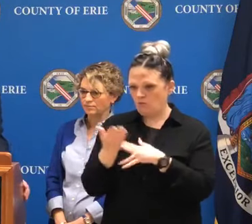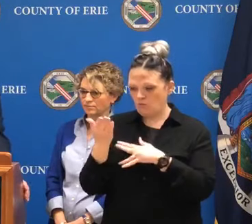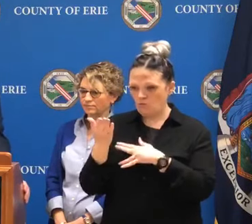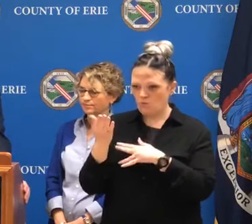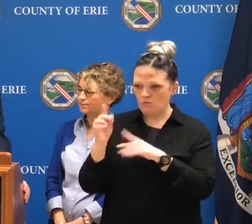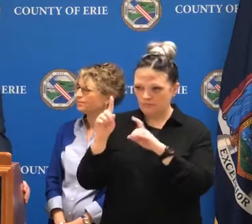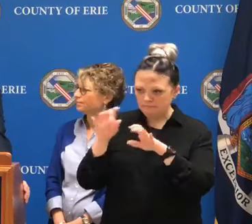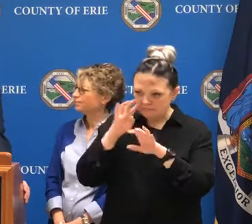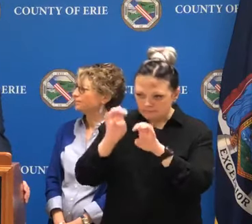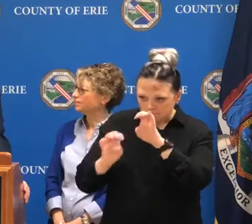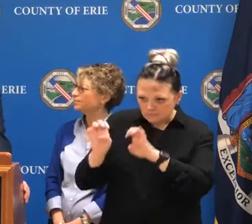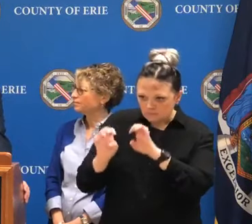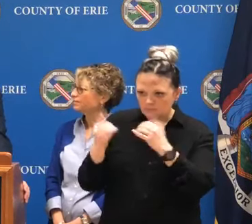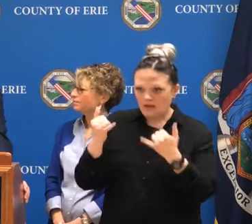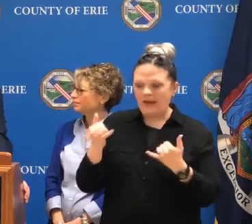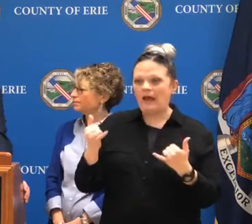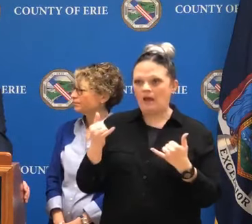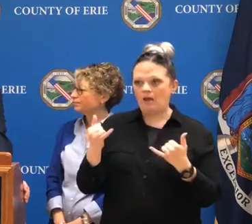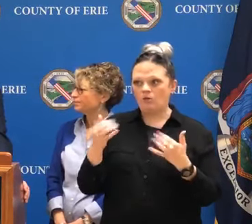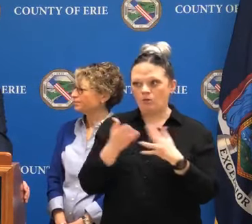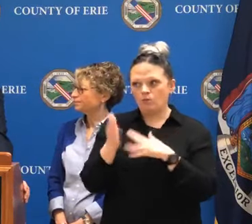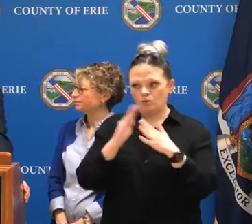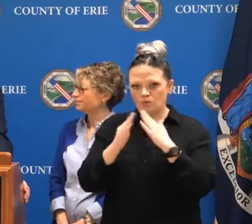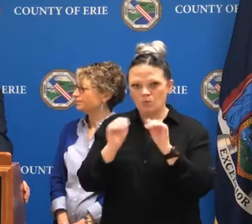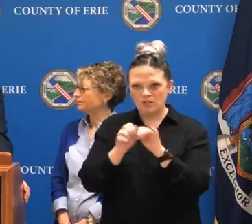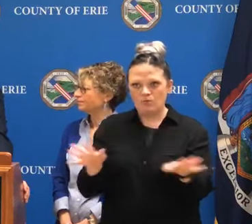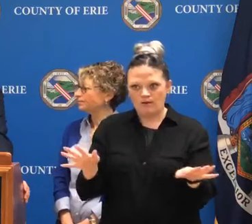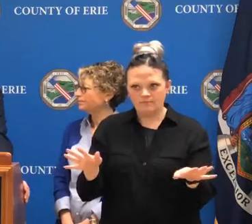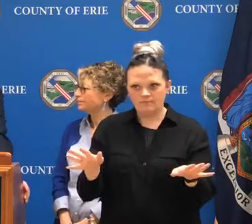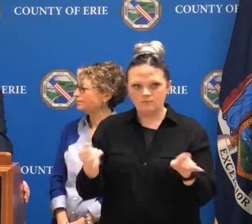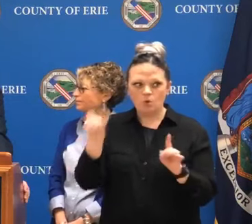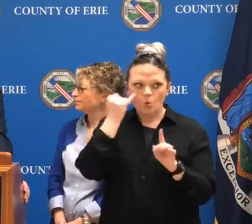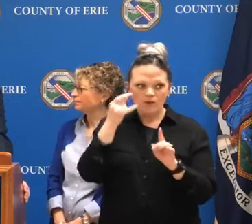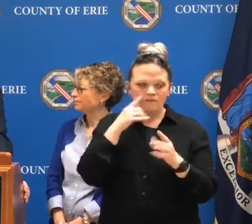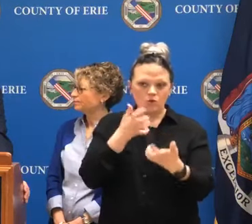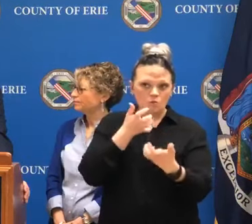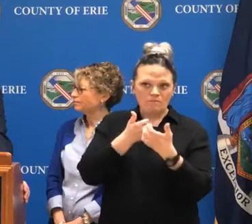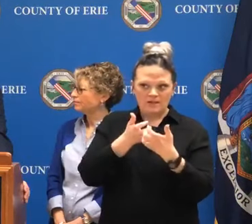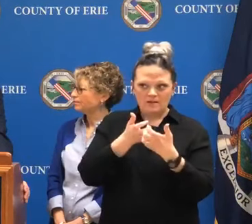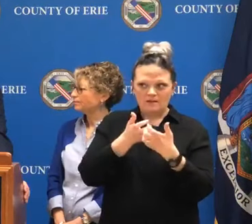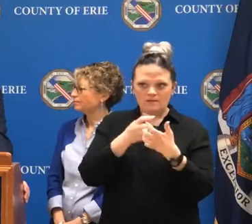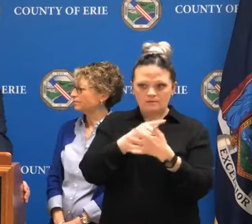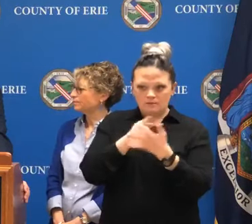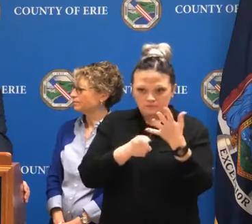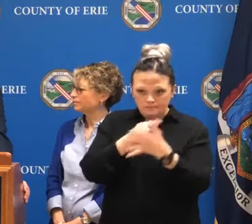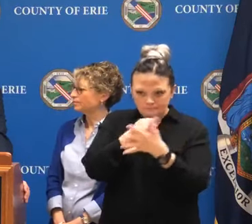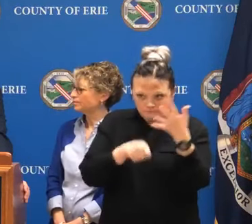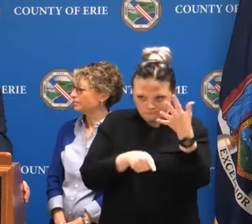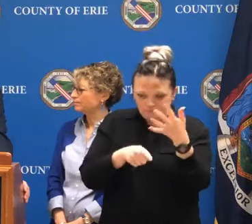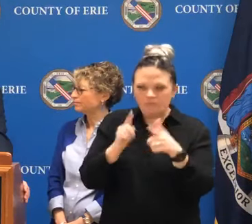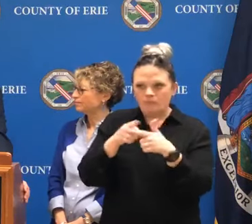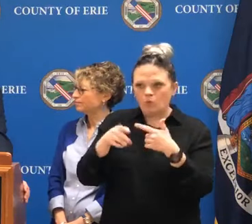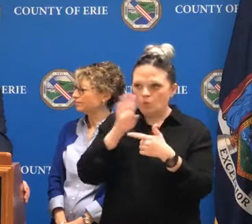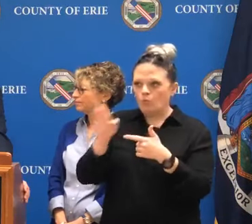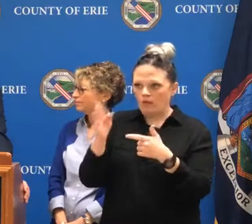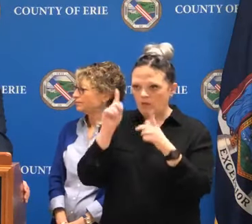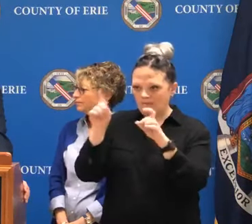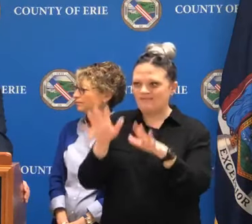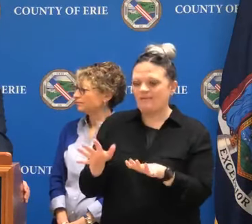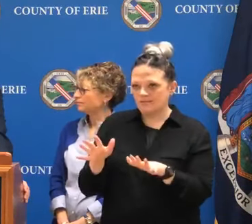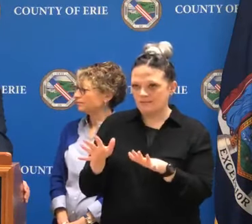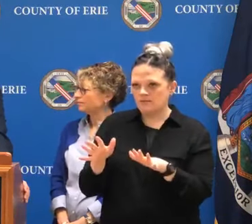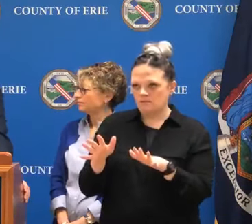we've seen, including now a known case of community spread, so that if you meet the protocols, you will be tested under